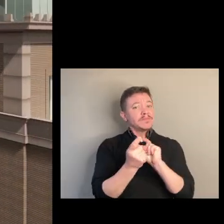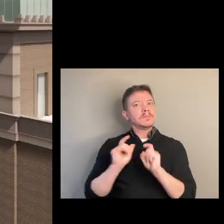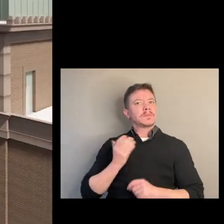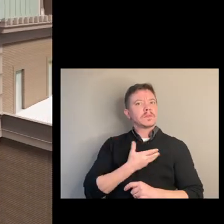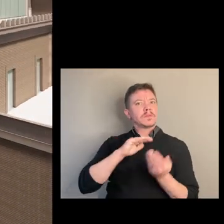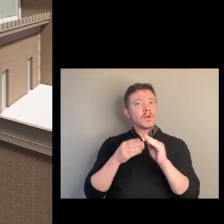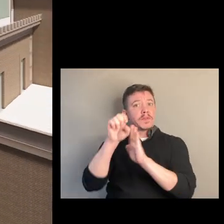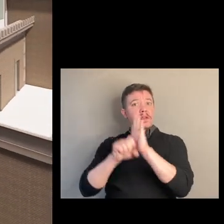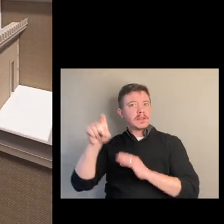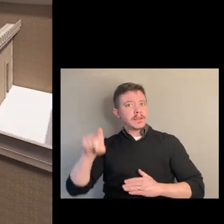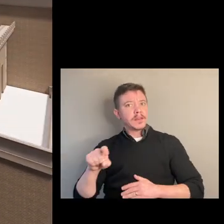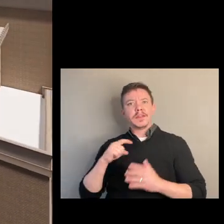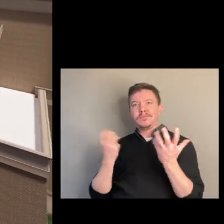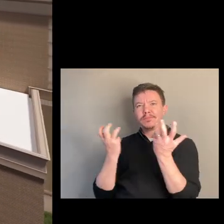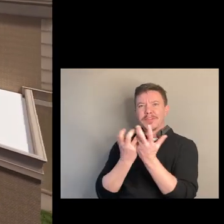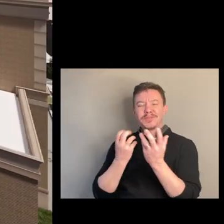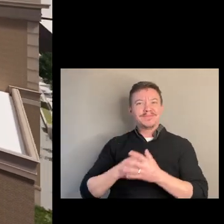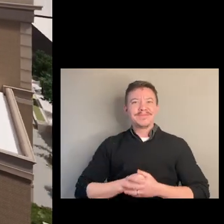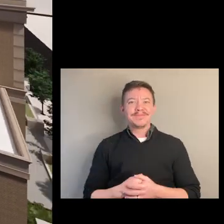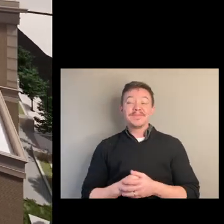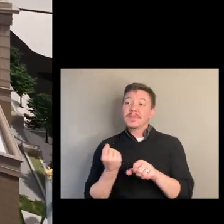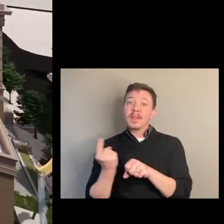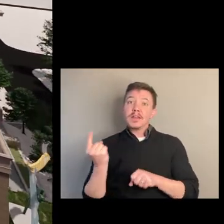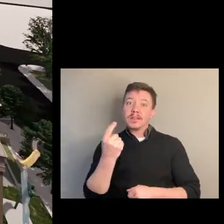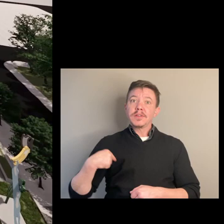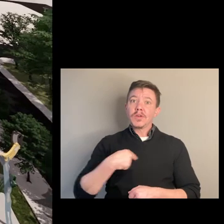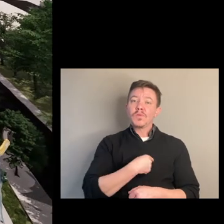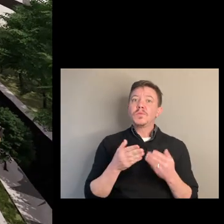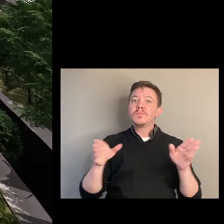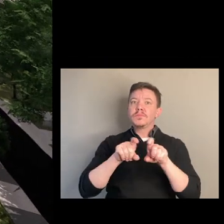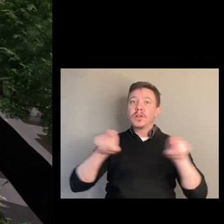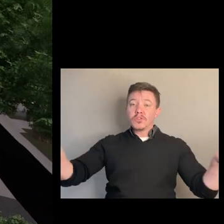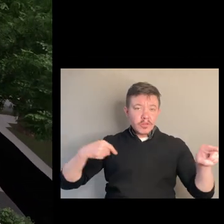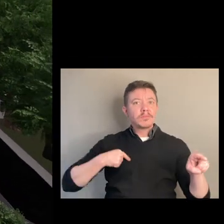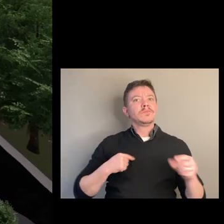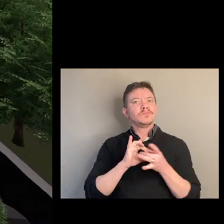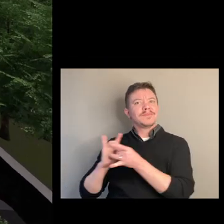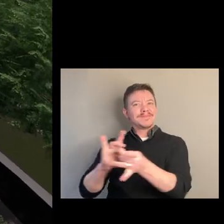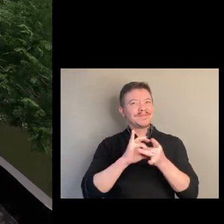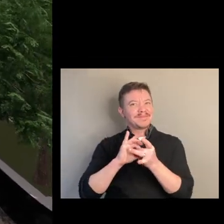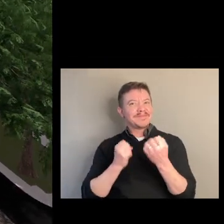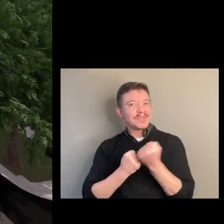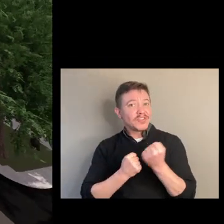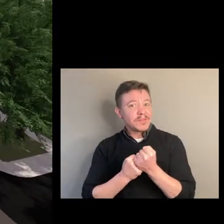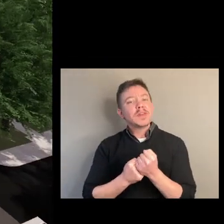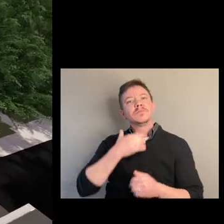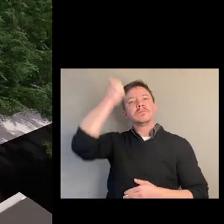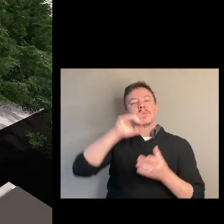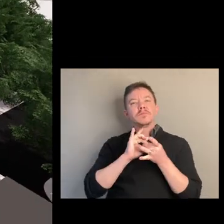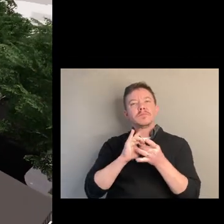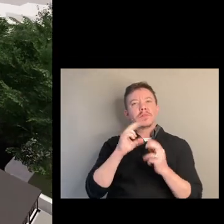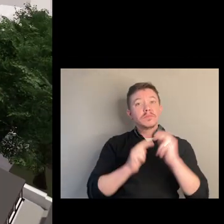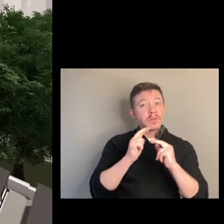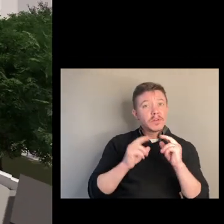needs of our ever-changing city and state. In the year ahead, we will be publicly launching the Connection Campaign, which will better connect